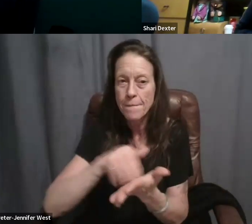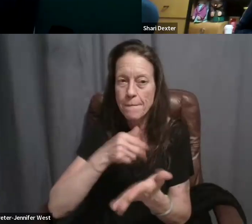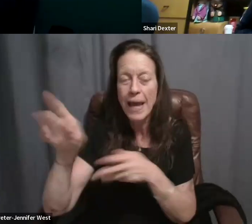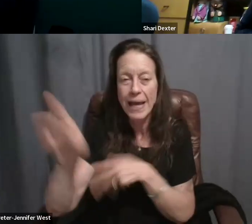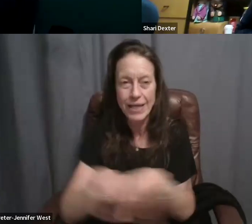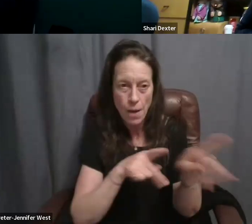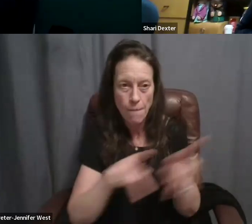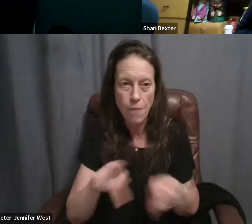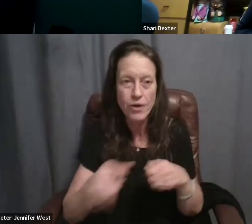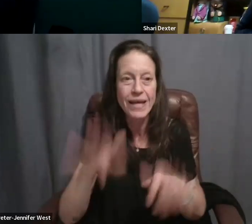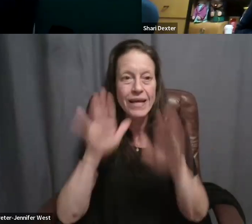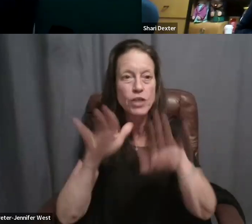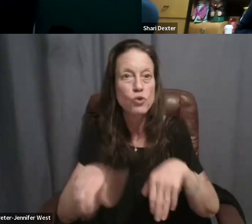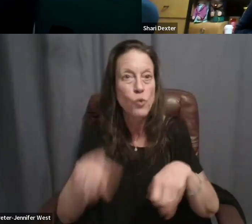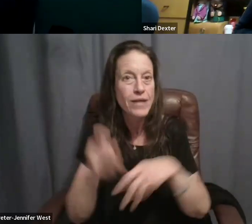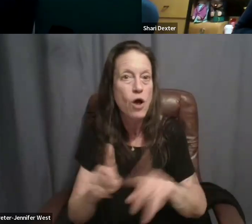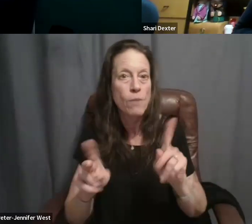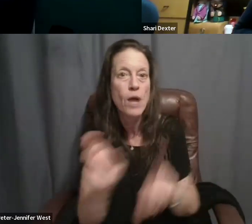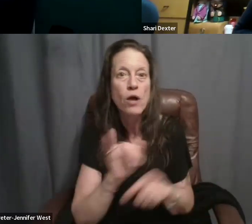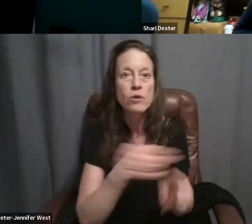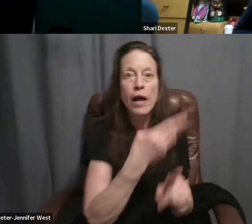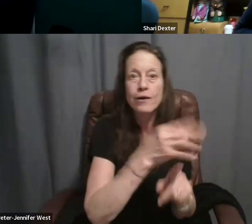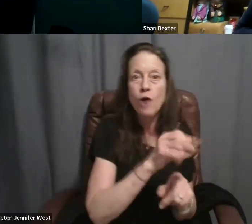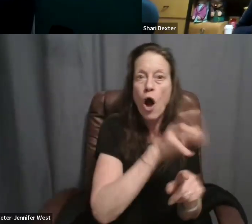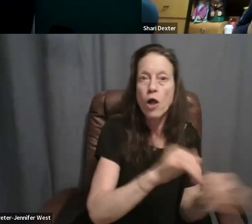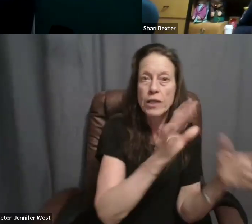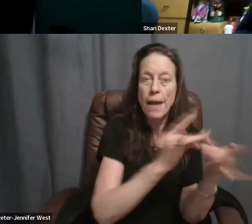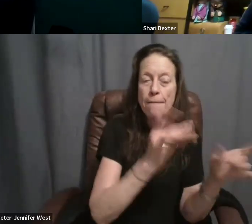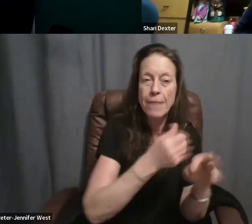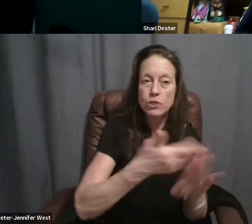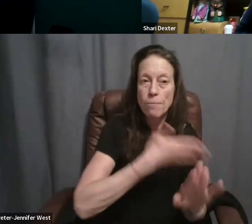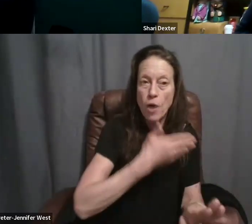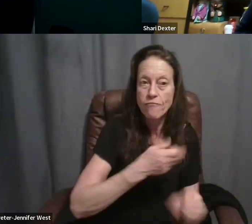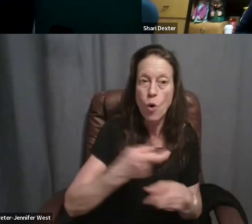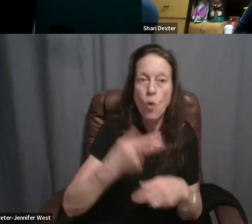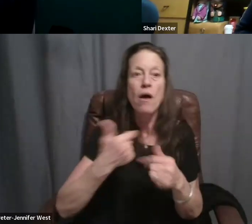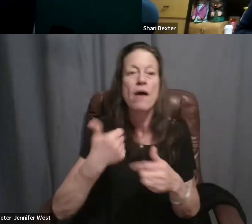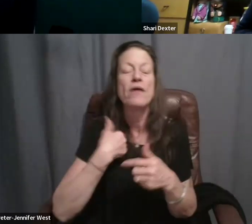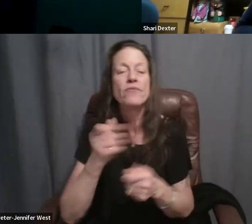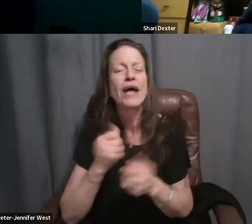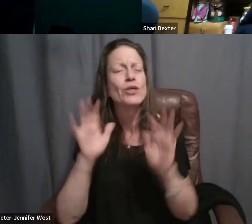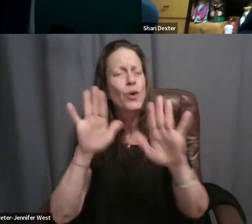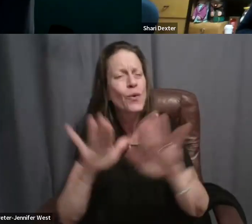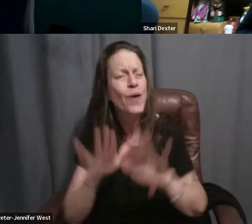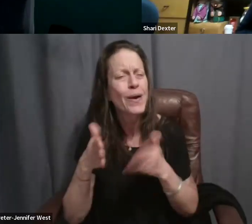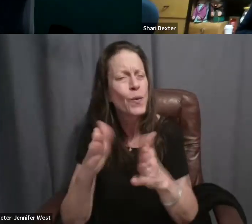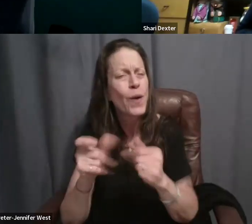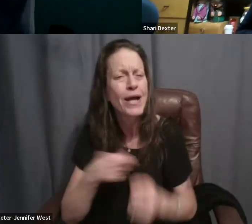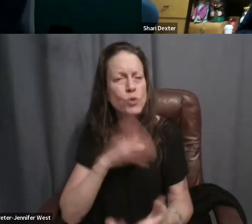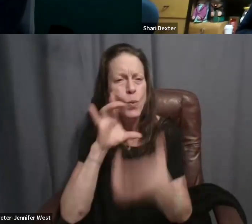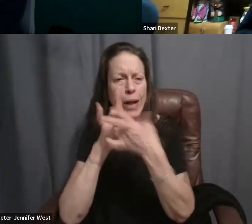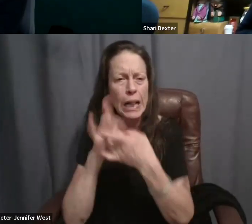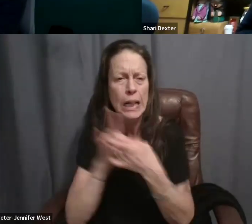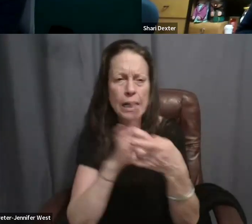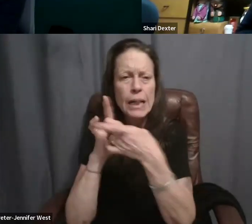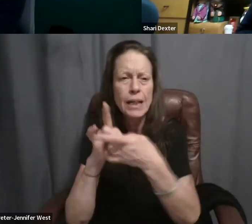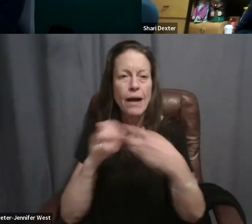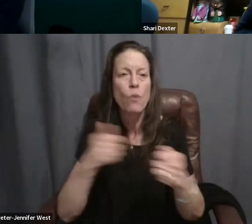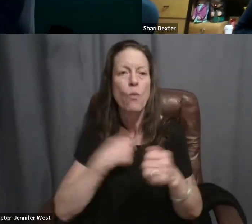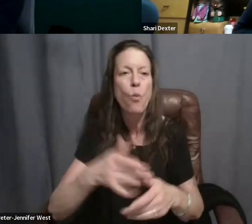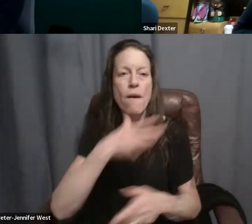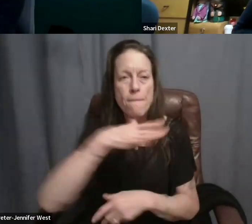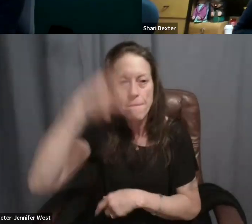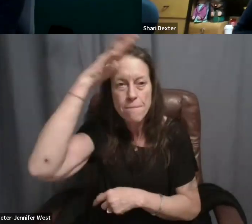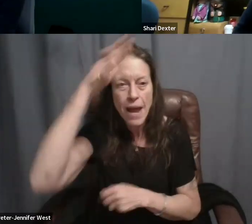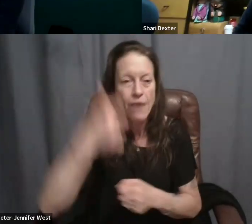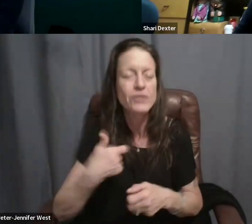as Holly was just saying, to be able to connect with other parents, with other support people, and really support, have your own